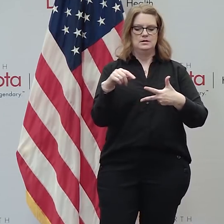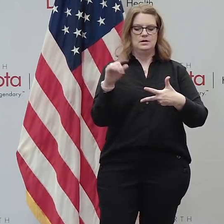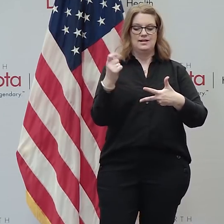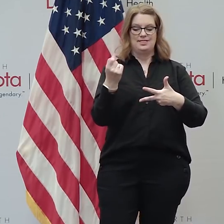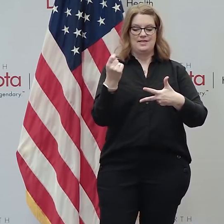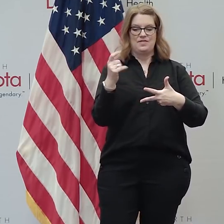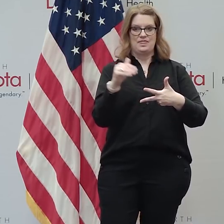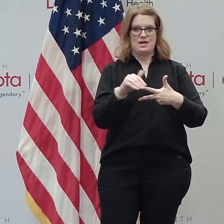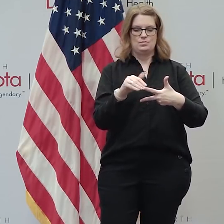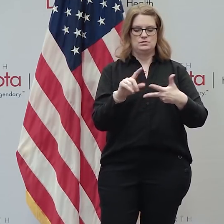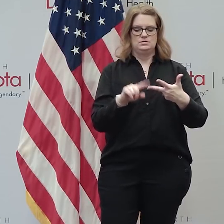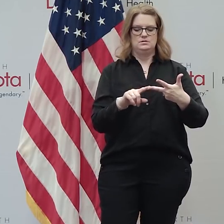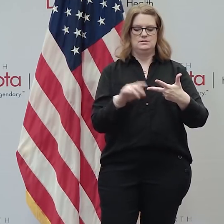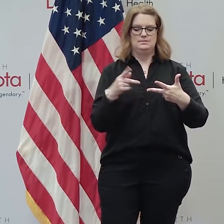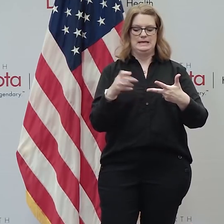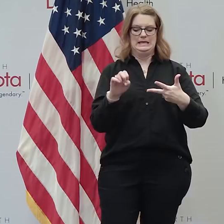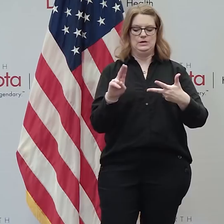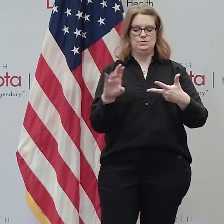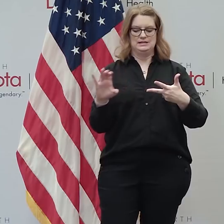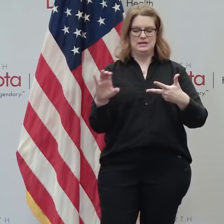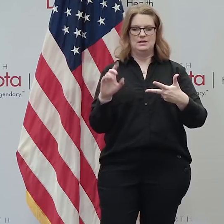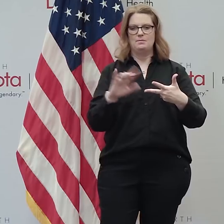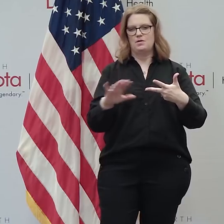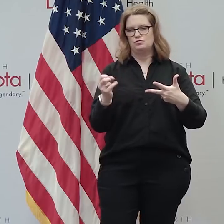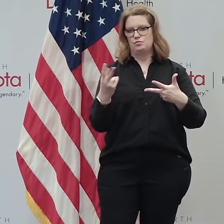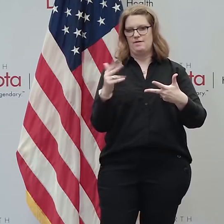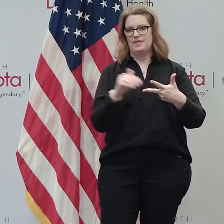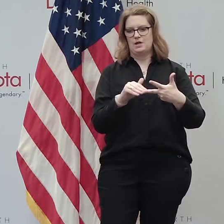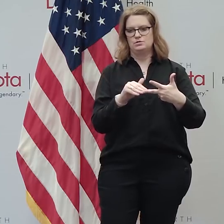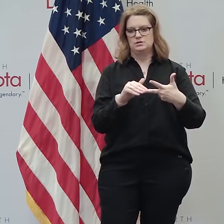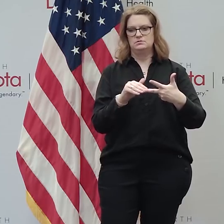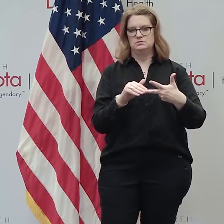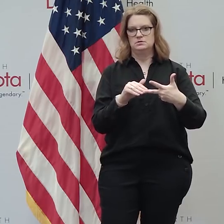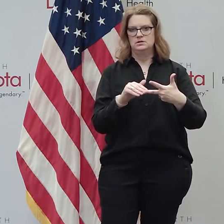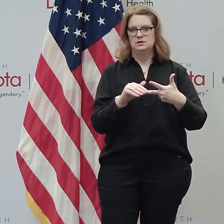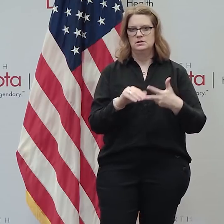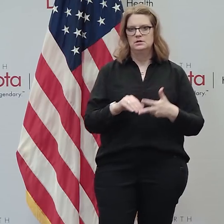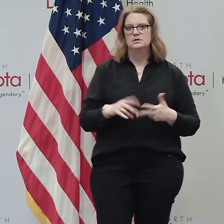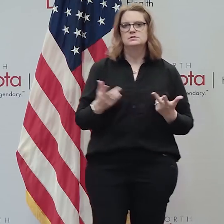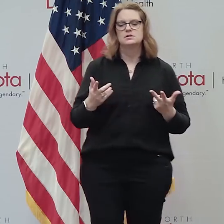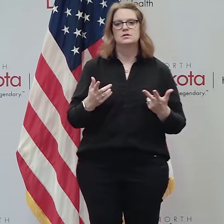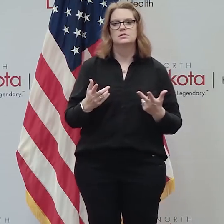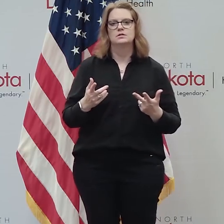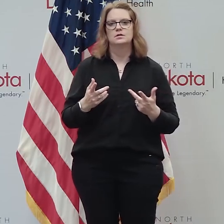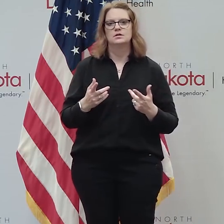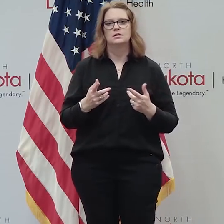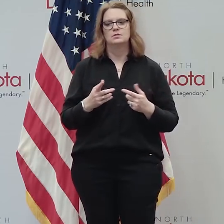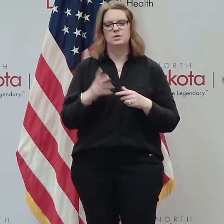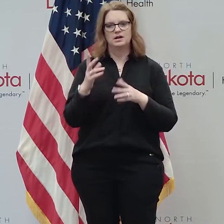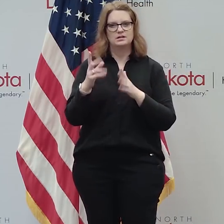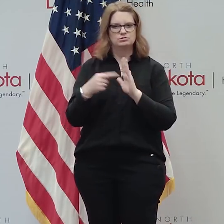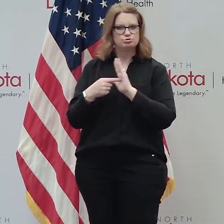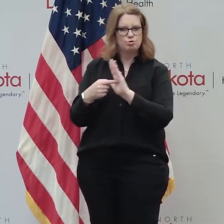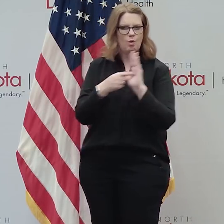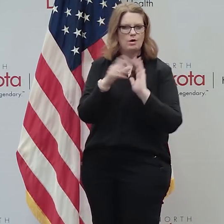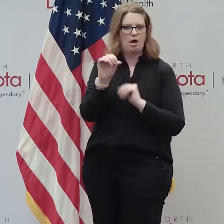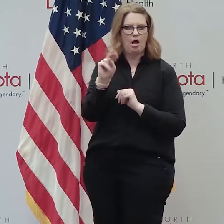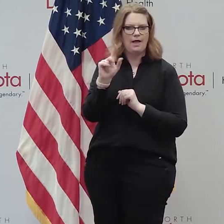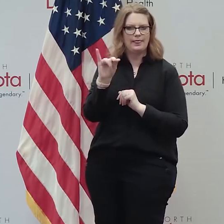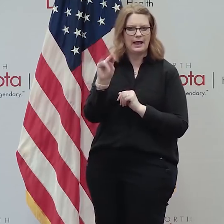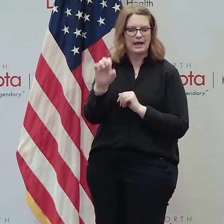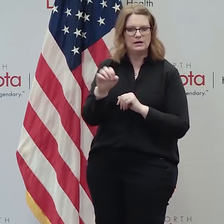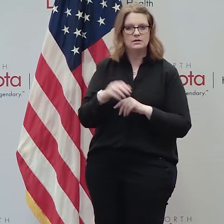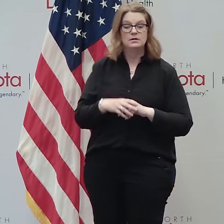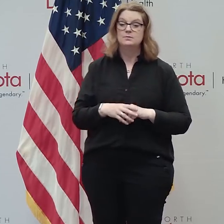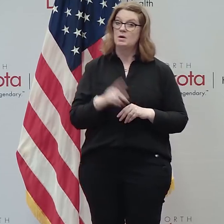in on 11,000, and PEUC about 12,000. So we'll continue to share that information online. But again, thanks to